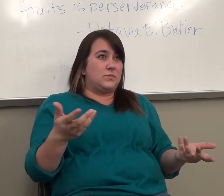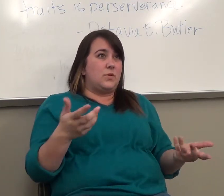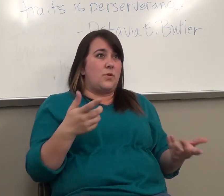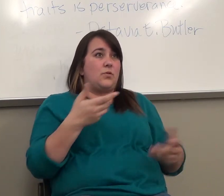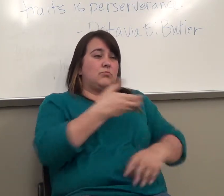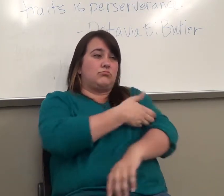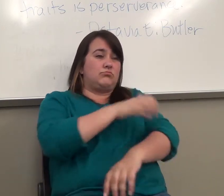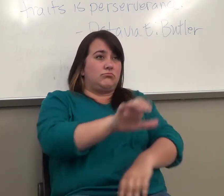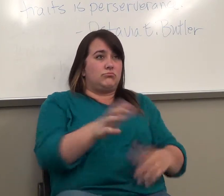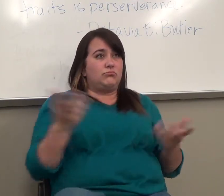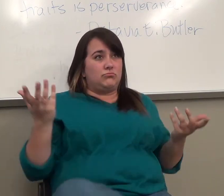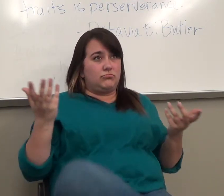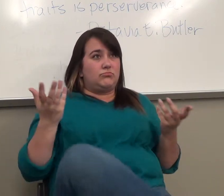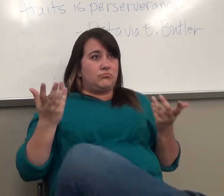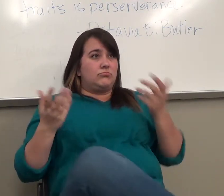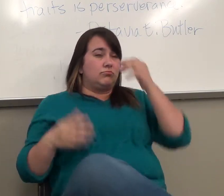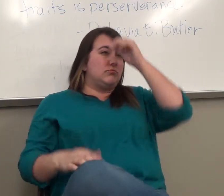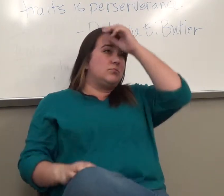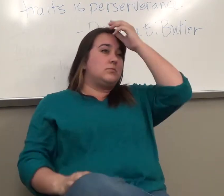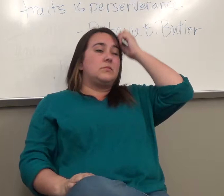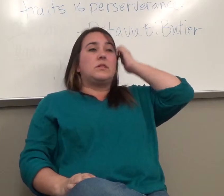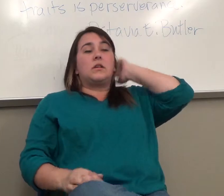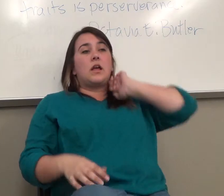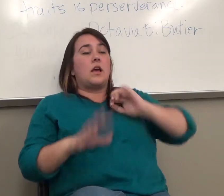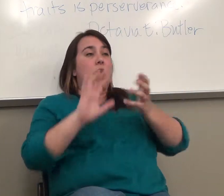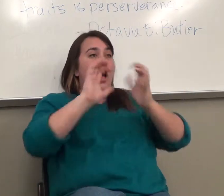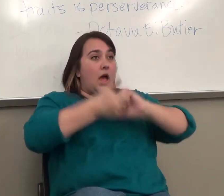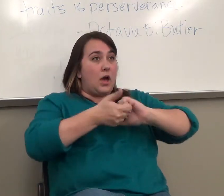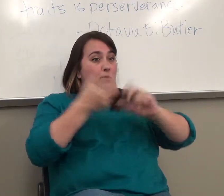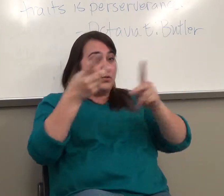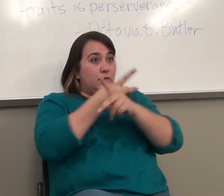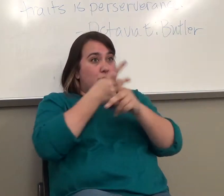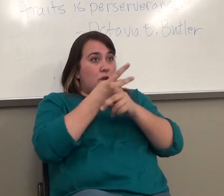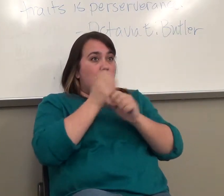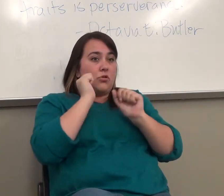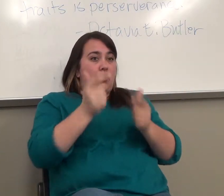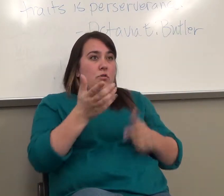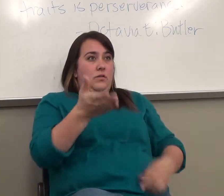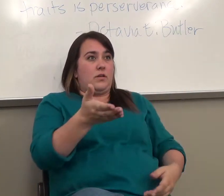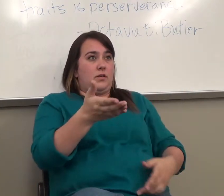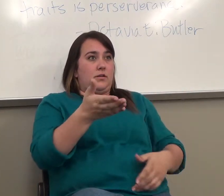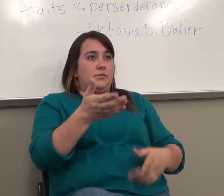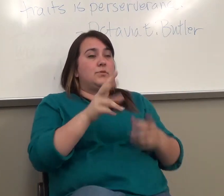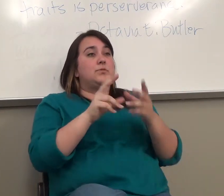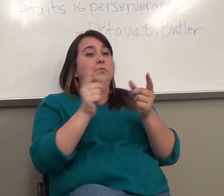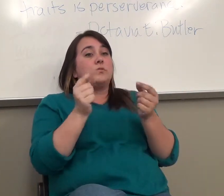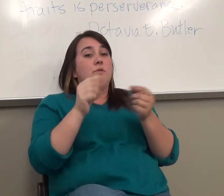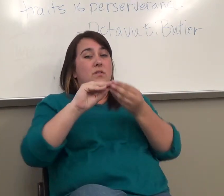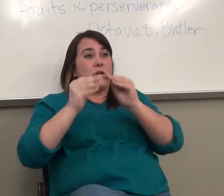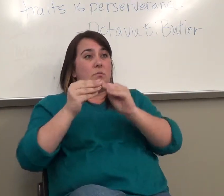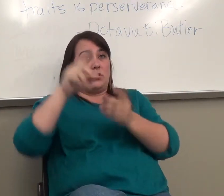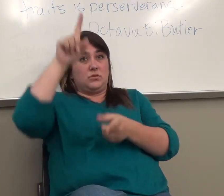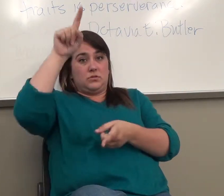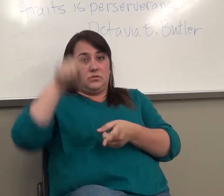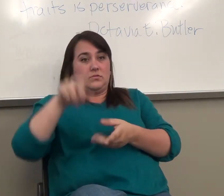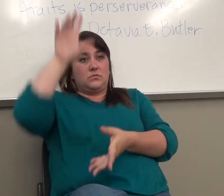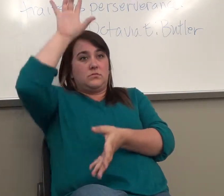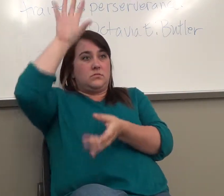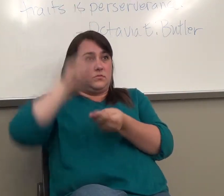And the instructions are all on here. So we're going to add these up. Like I said, this person at this point has only